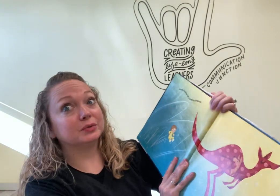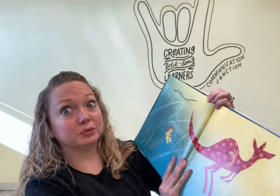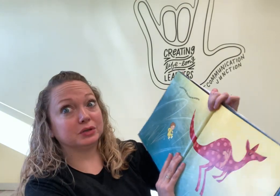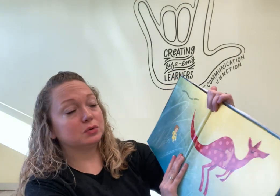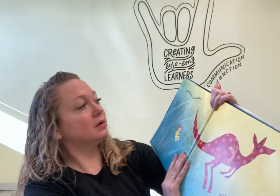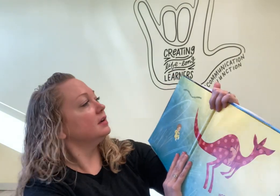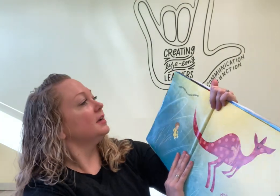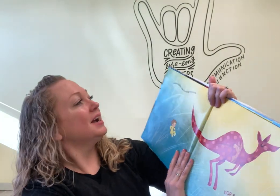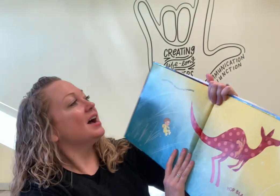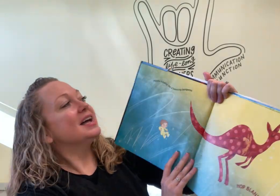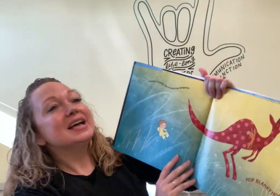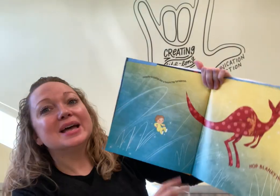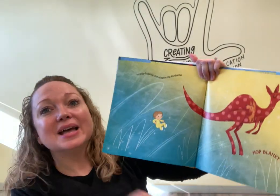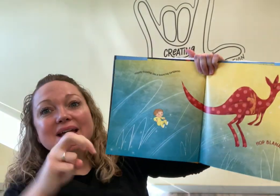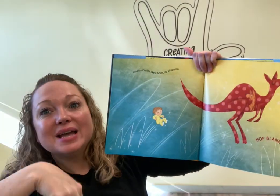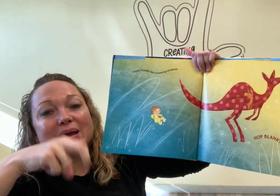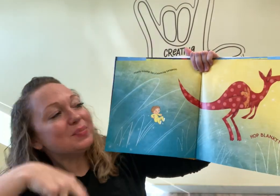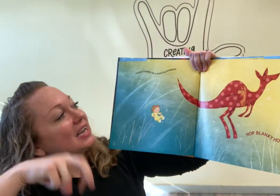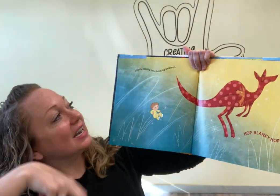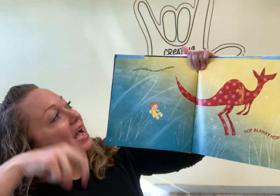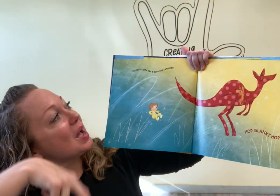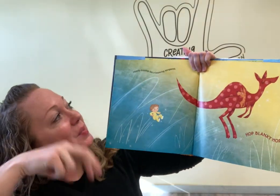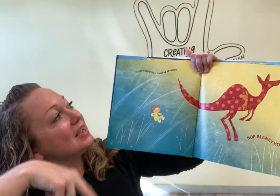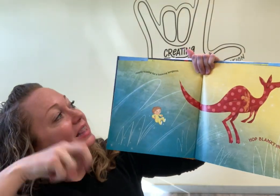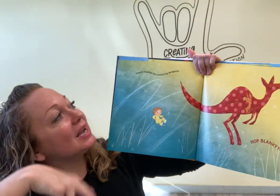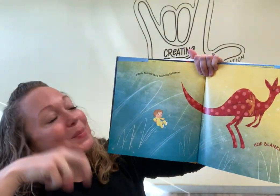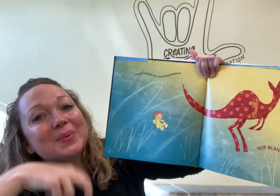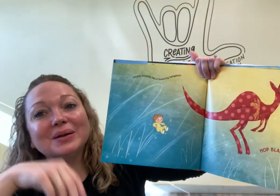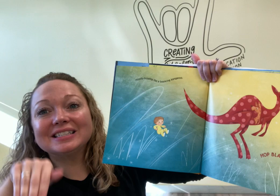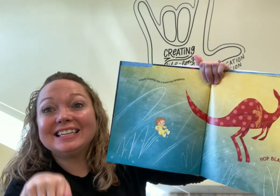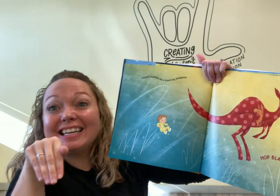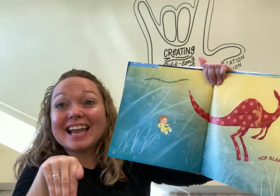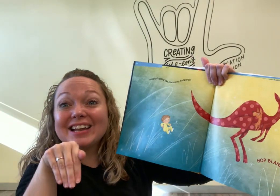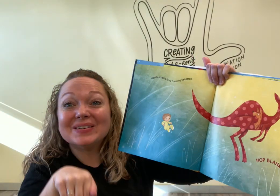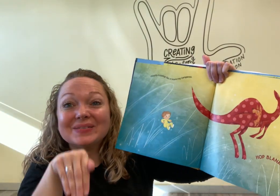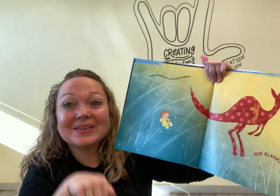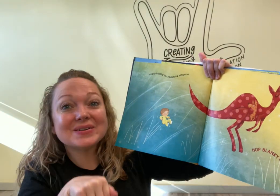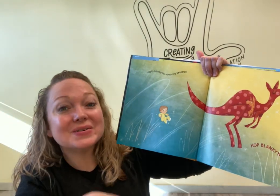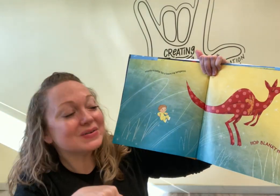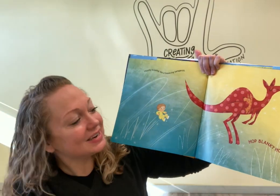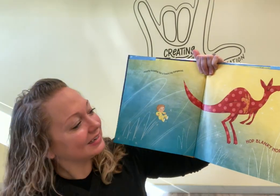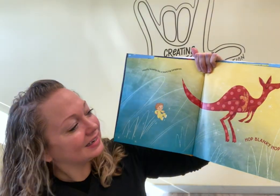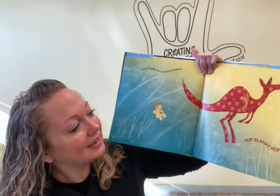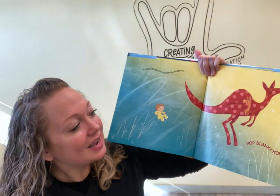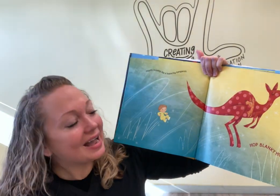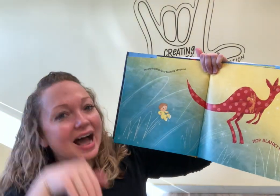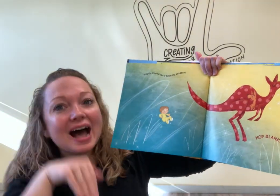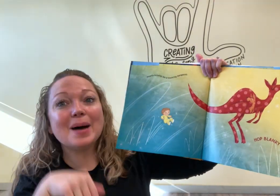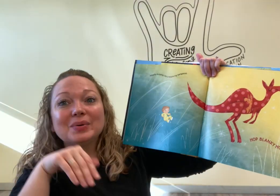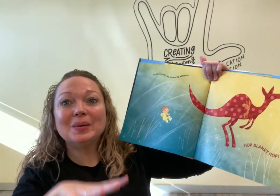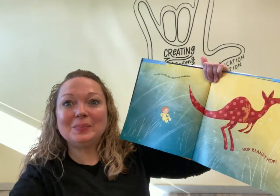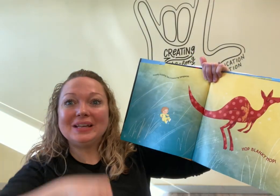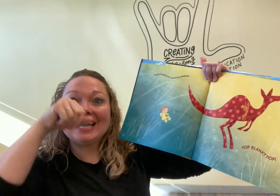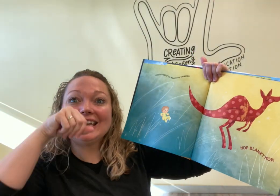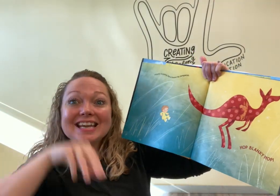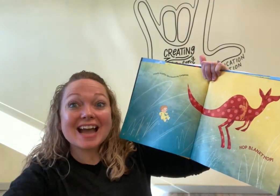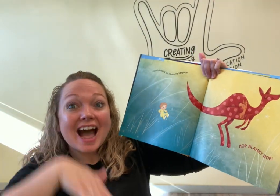really cool. Hipping and hopping like a bouncing kangaroo. Hop, Blankie,